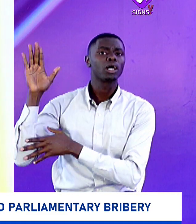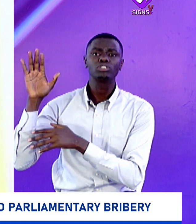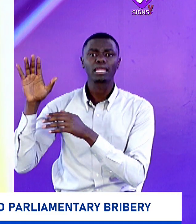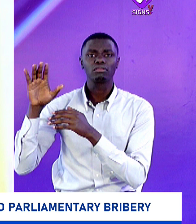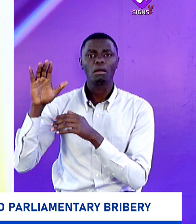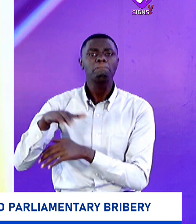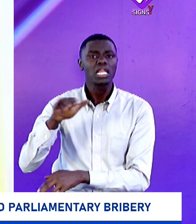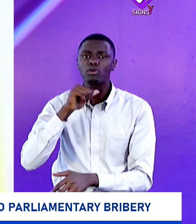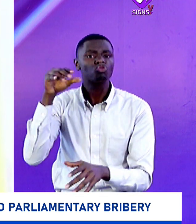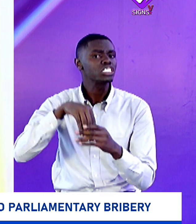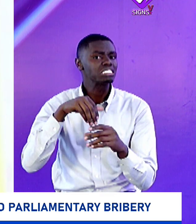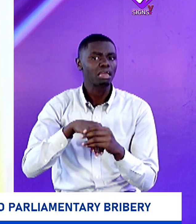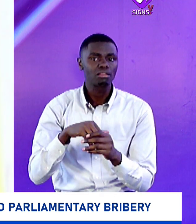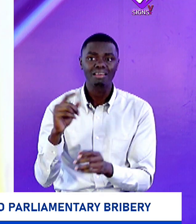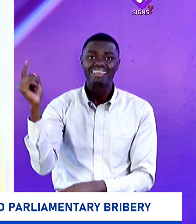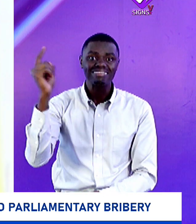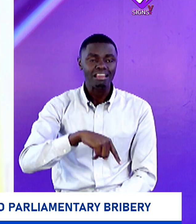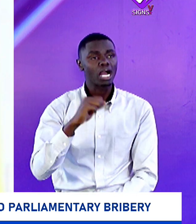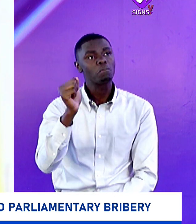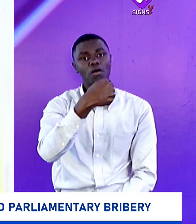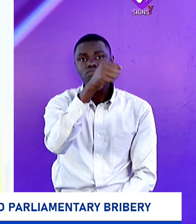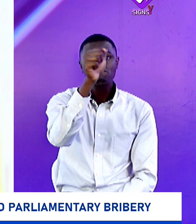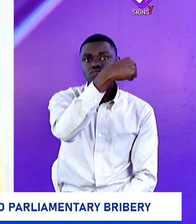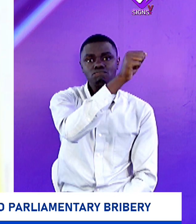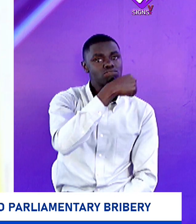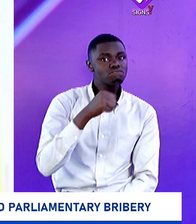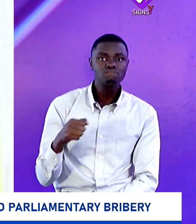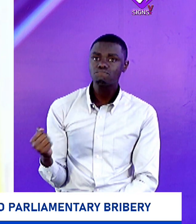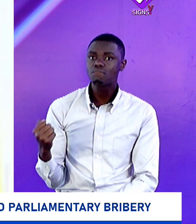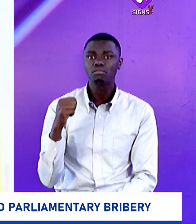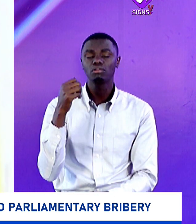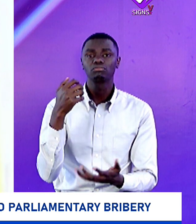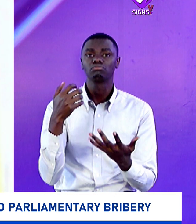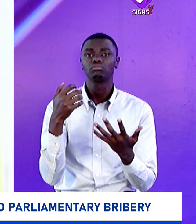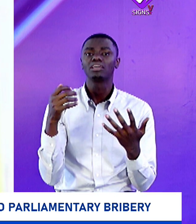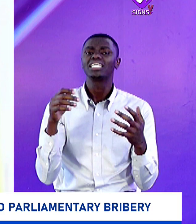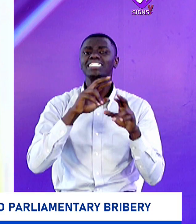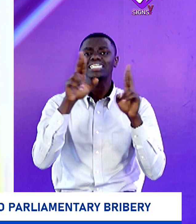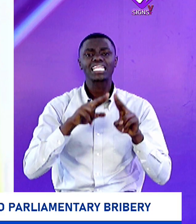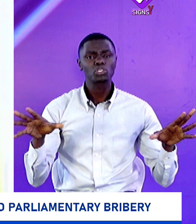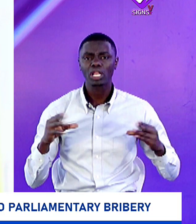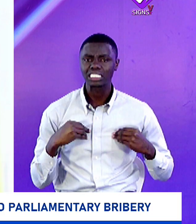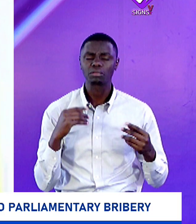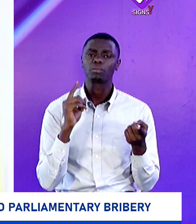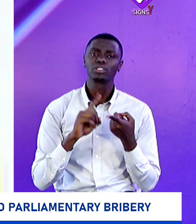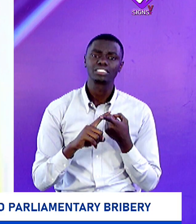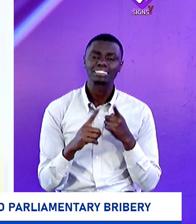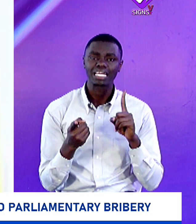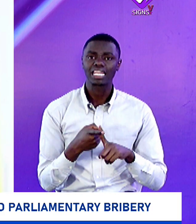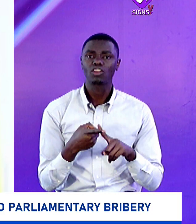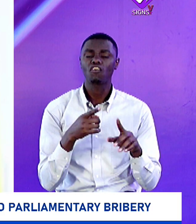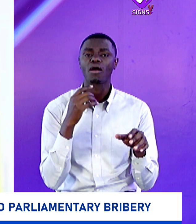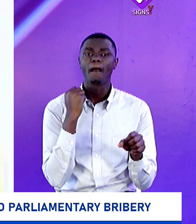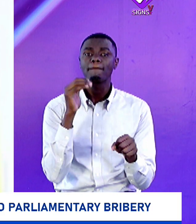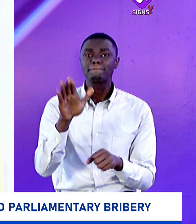inside. They come here, they hover around the corridors of Parliament. It's an internationally accepted standard of parliamentary work,